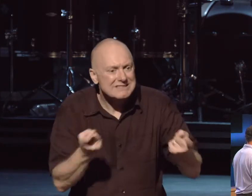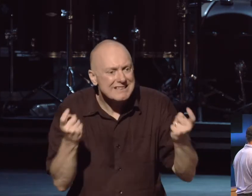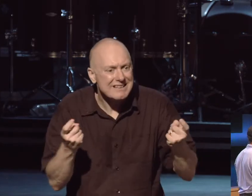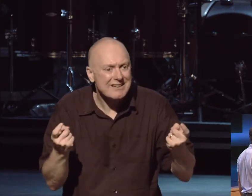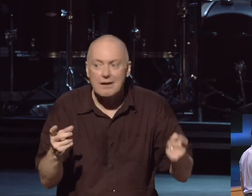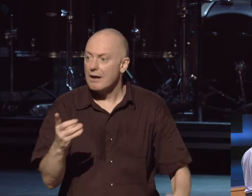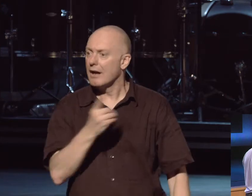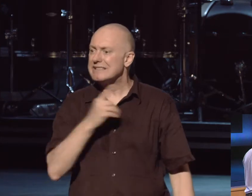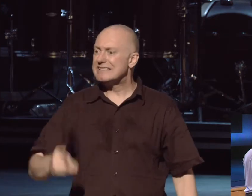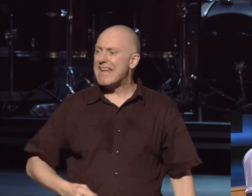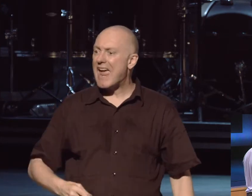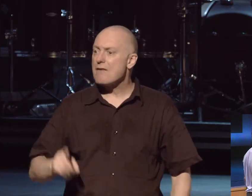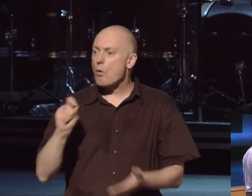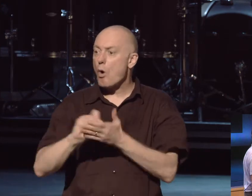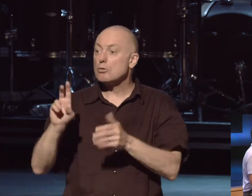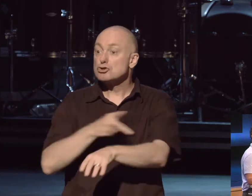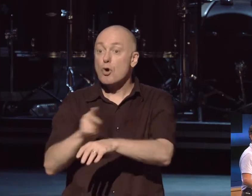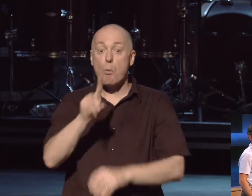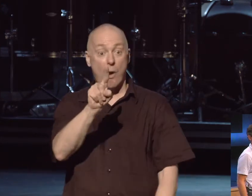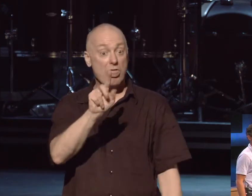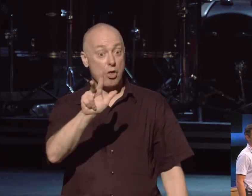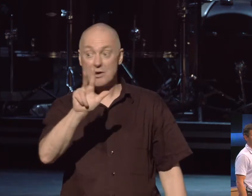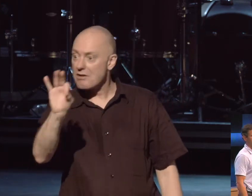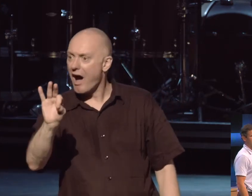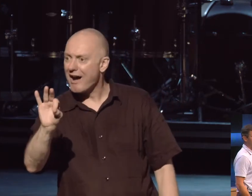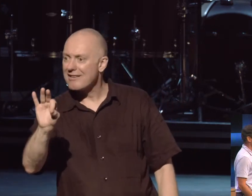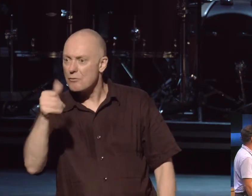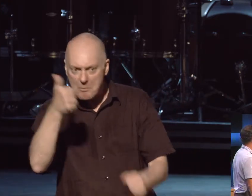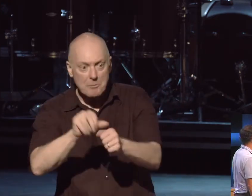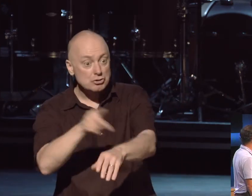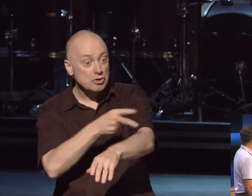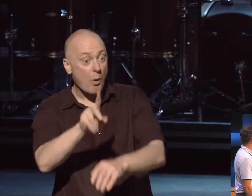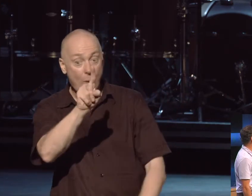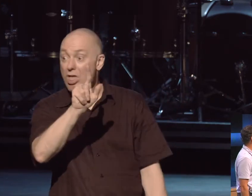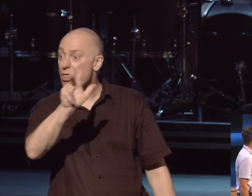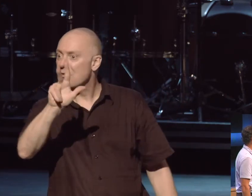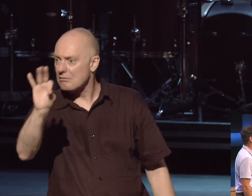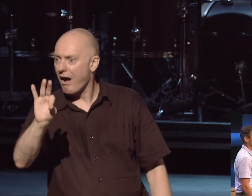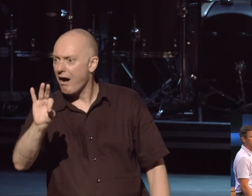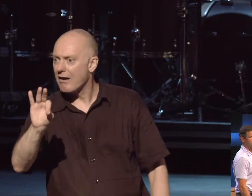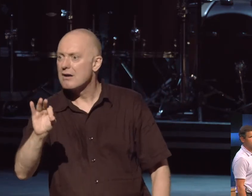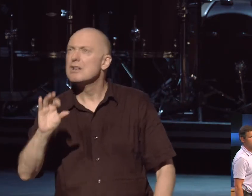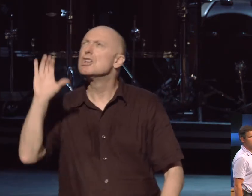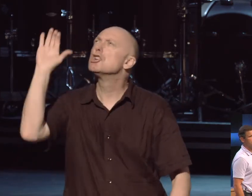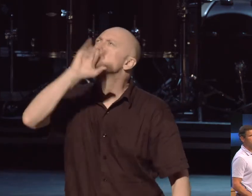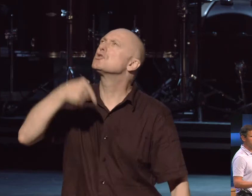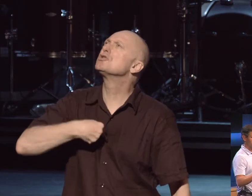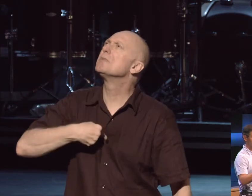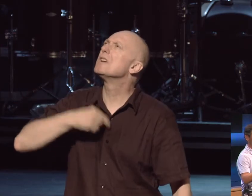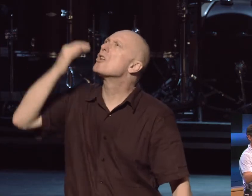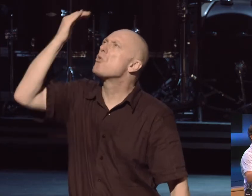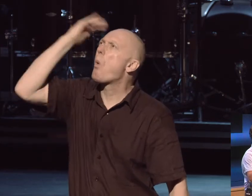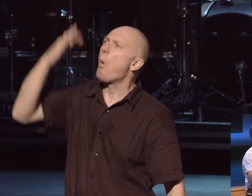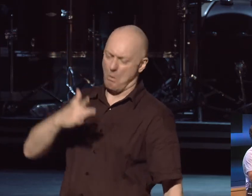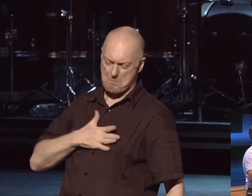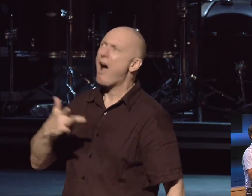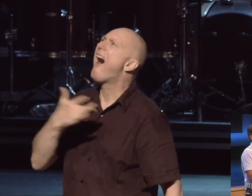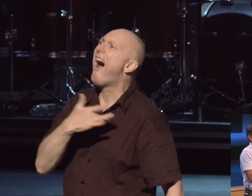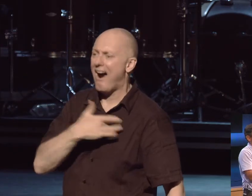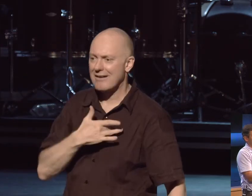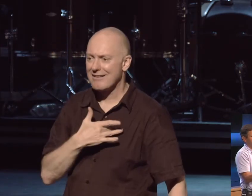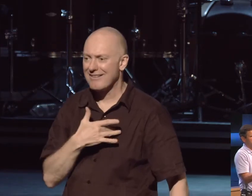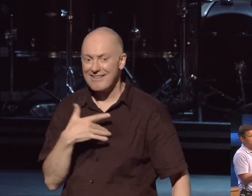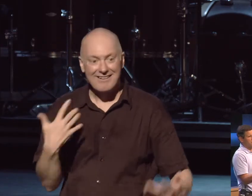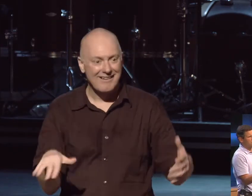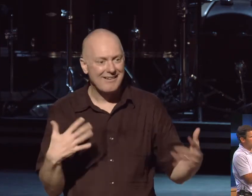wrote this in Psalm 139. I mean, he got this stuff, right? He lived it. Search me, O God, and know my heart. I mean, this is a great prayer. You're like, well, I'm not